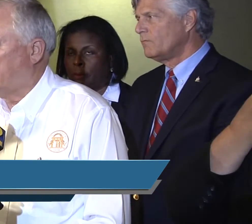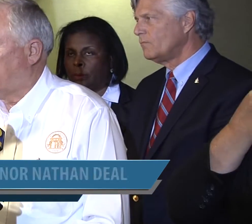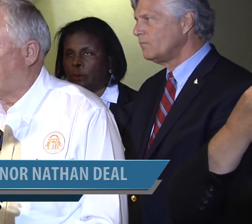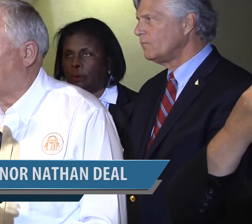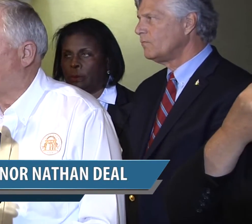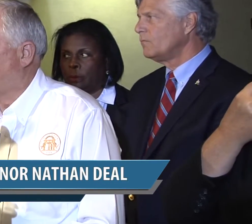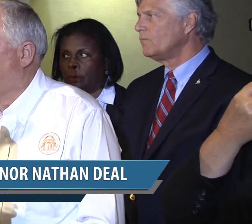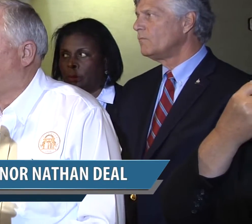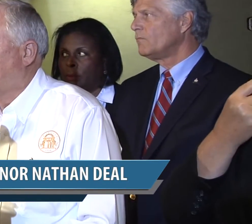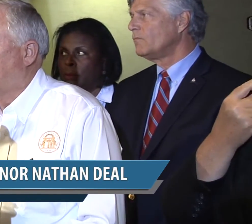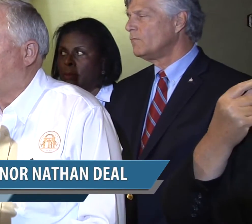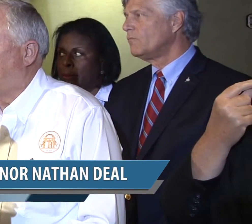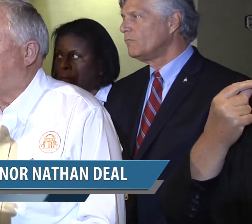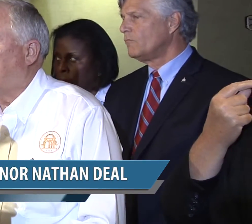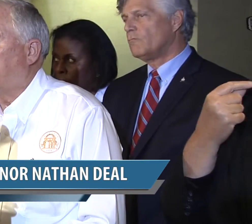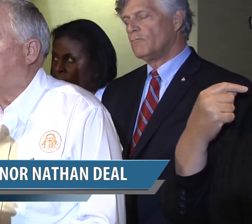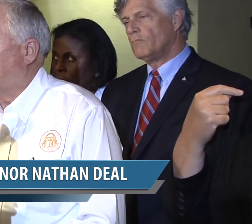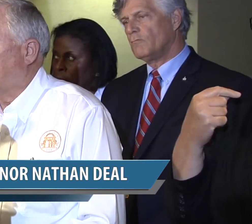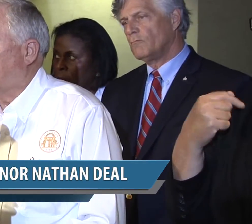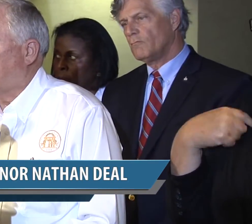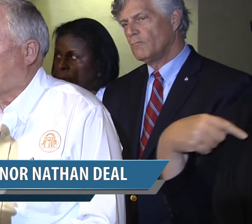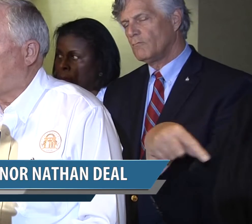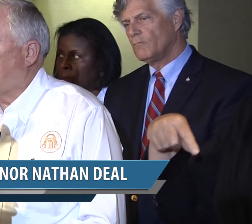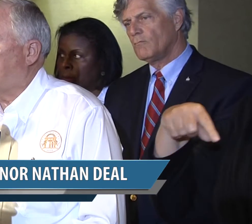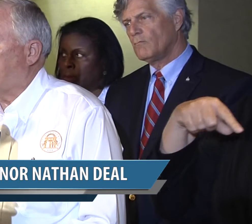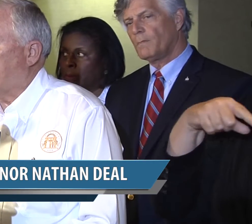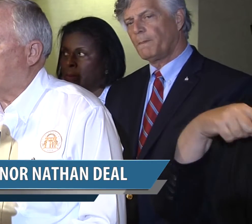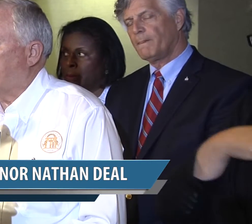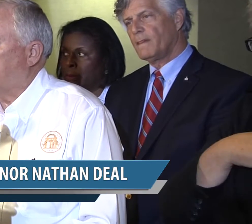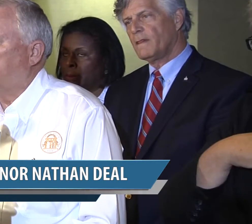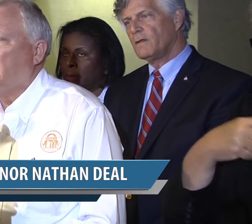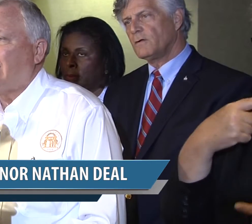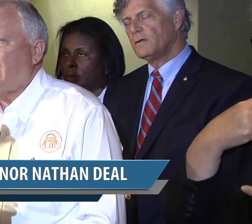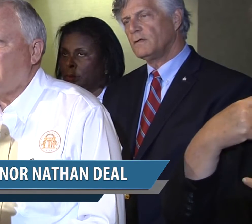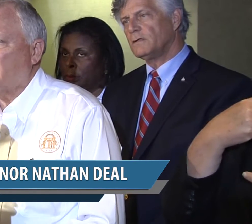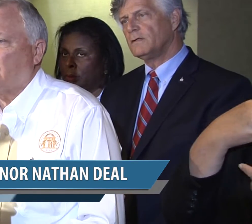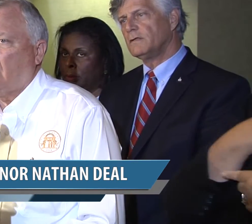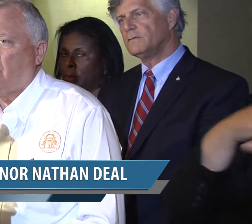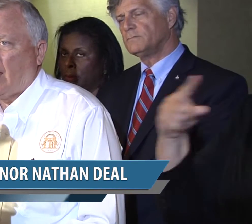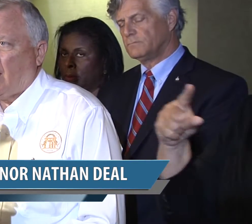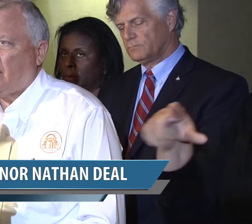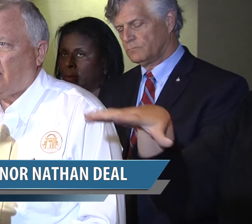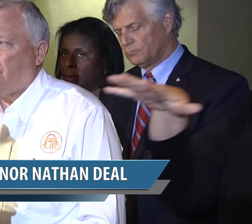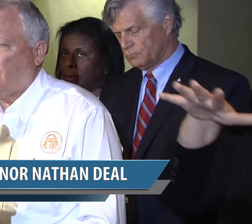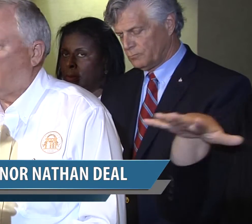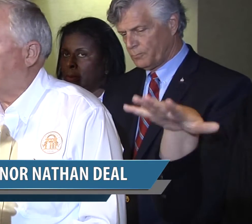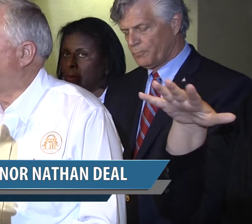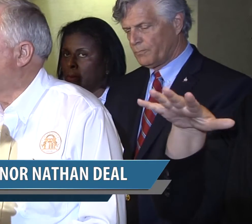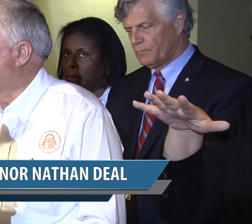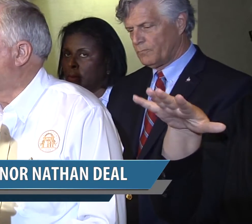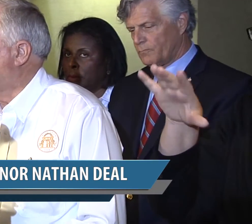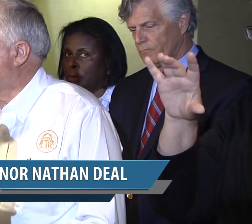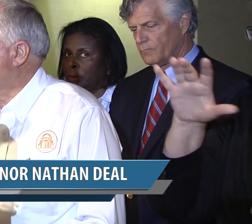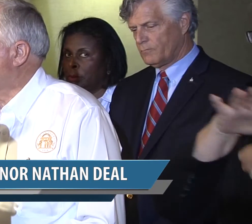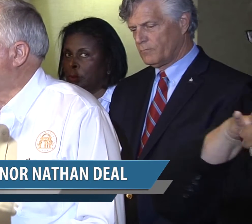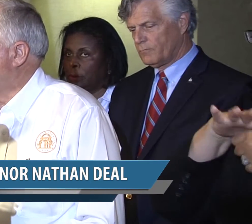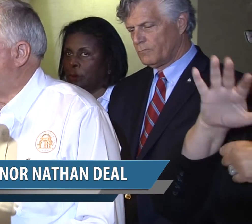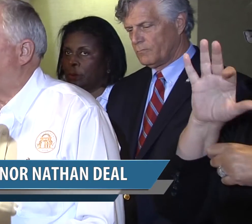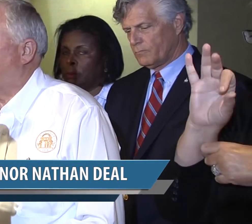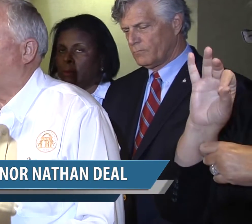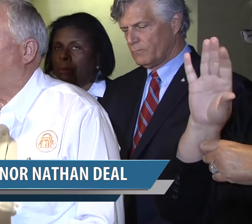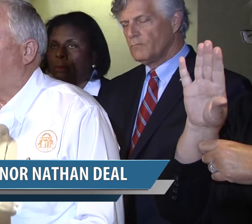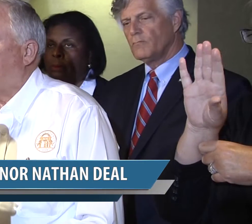is developing. We declared the area east of I-95 as